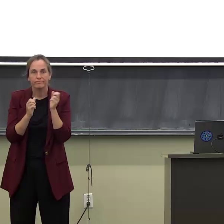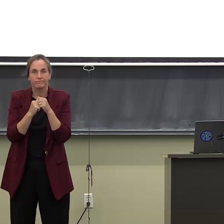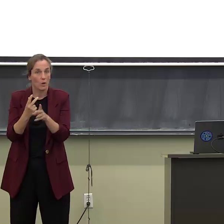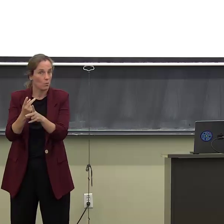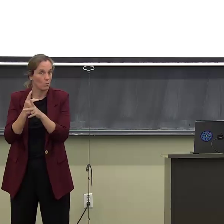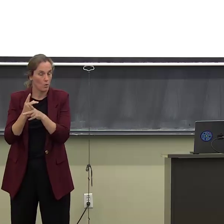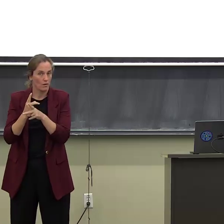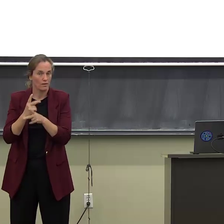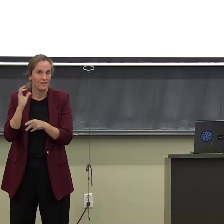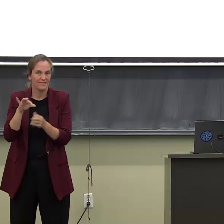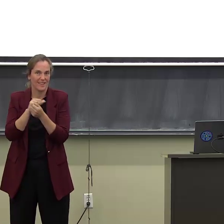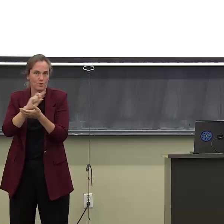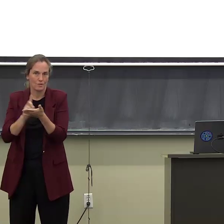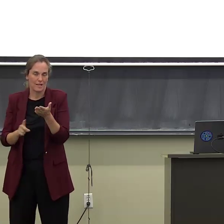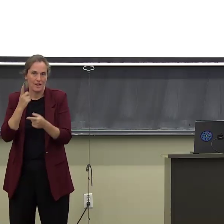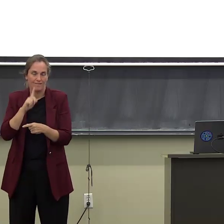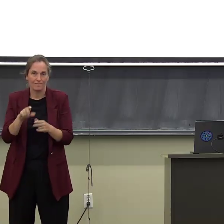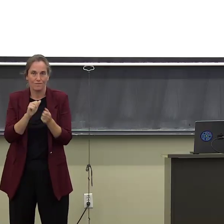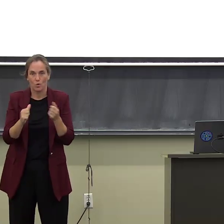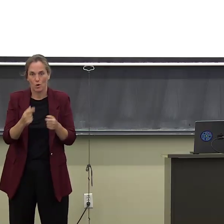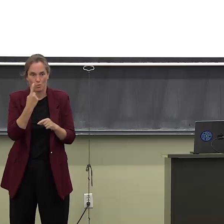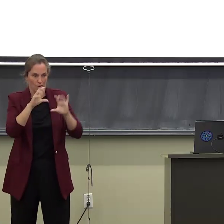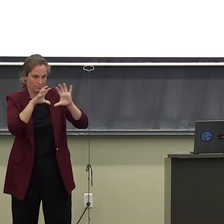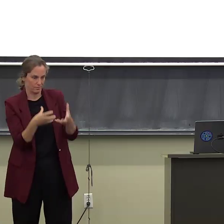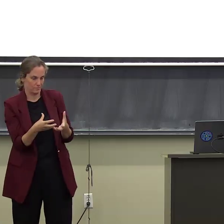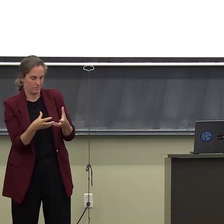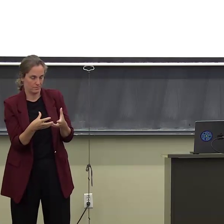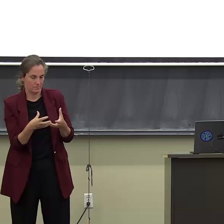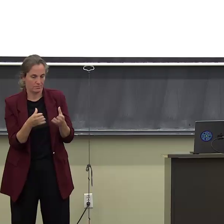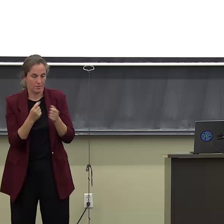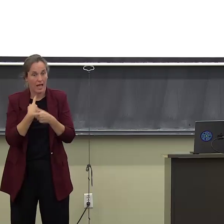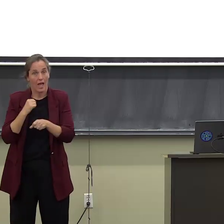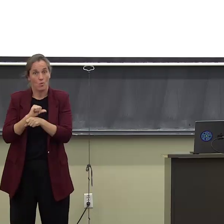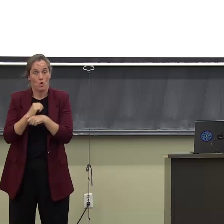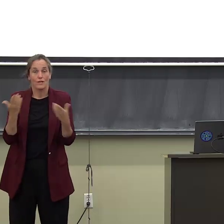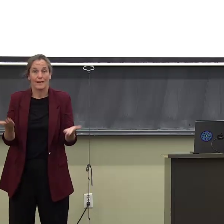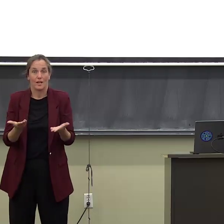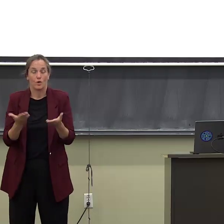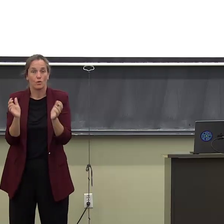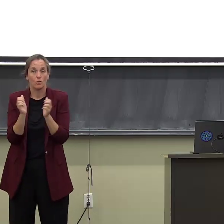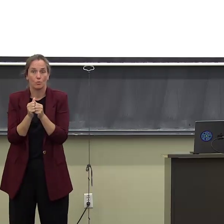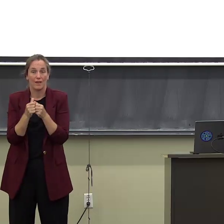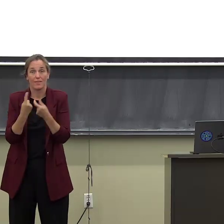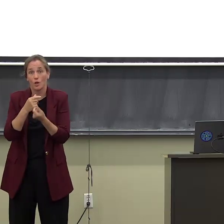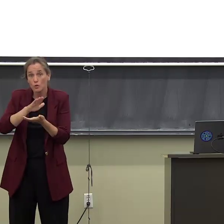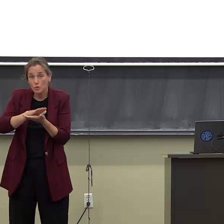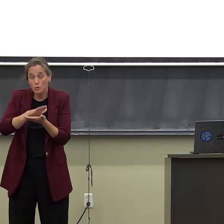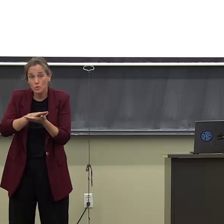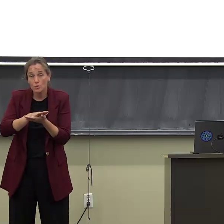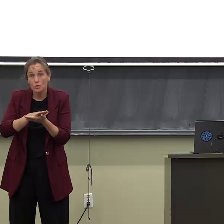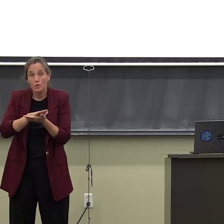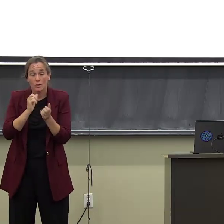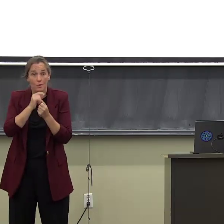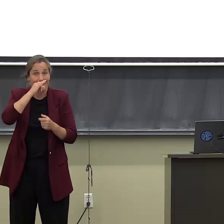products, the Design for One came into the picture. I worked here with a school with kids